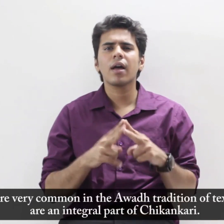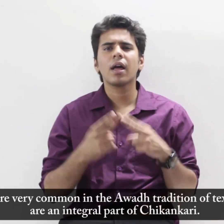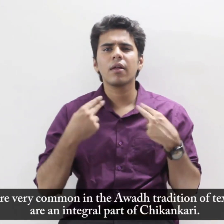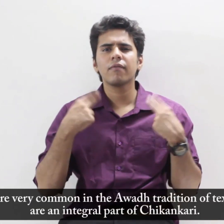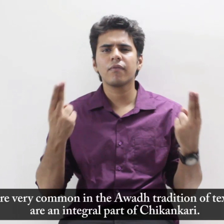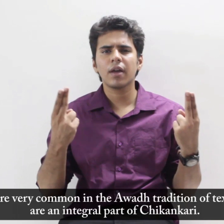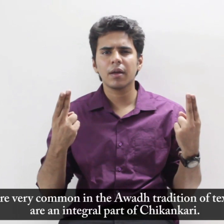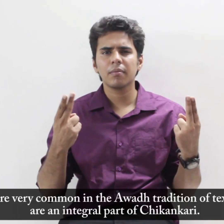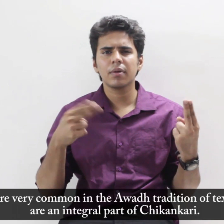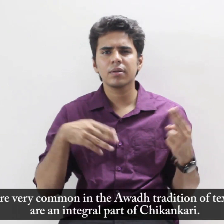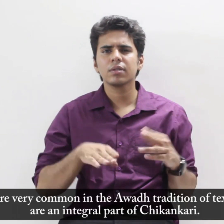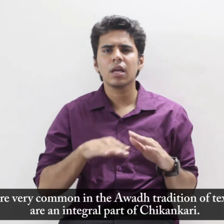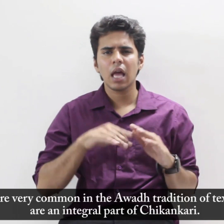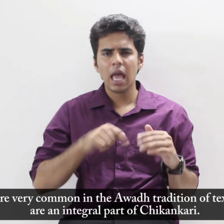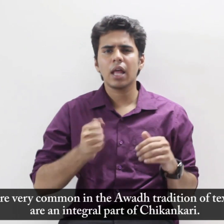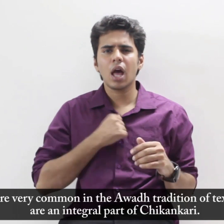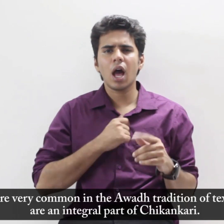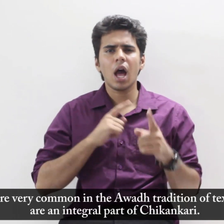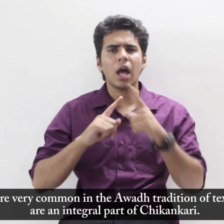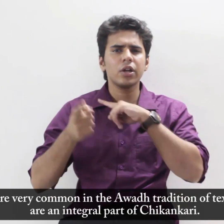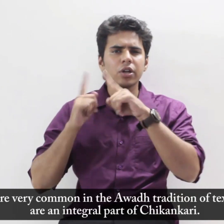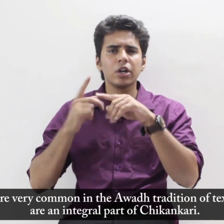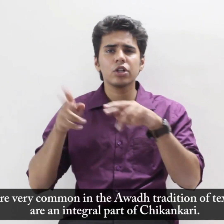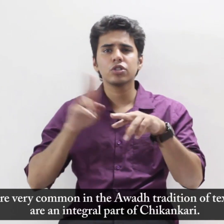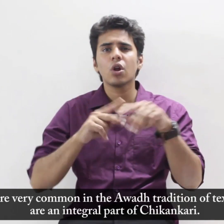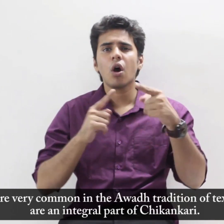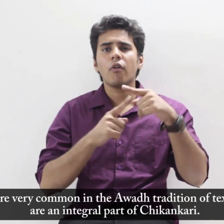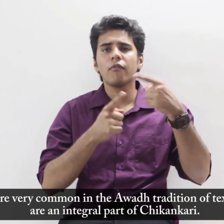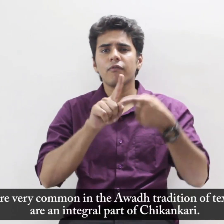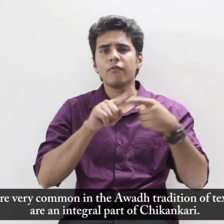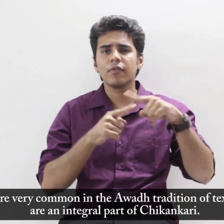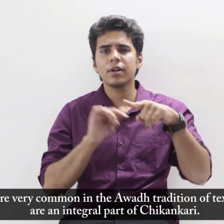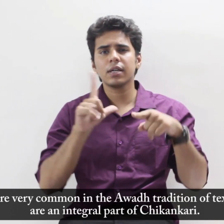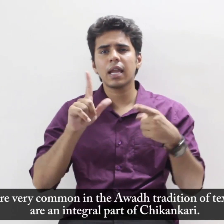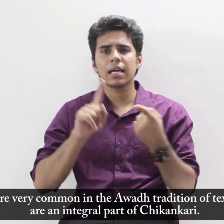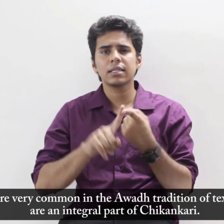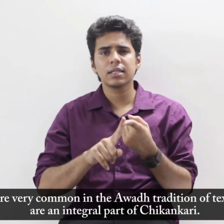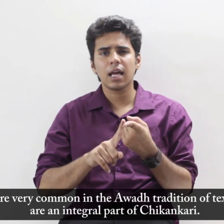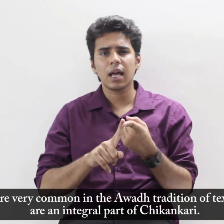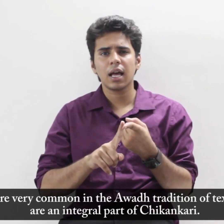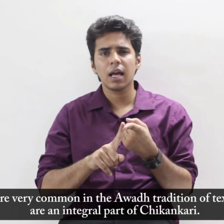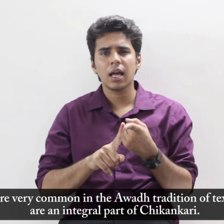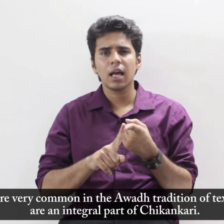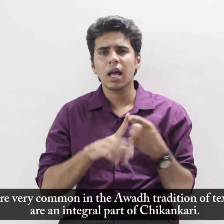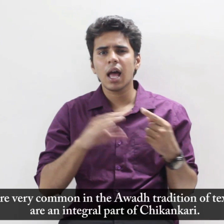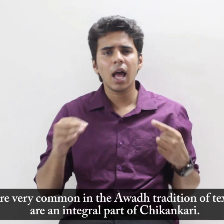These are very common in the Awadh tradition of textiles and are integral part of chicken curry.